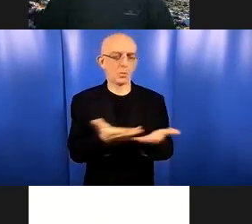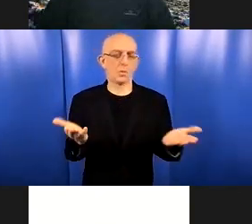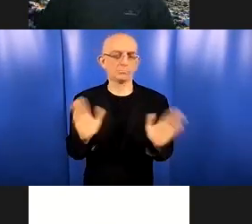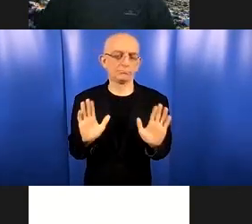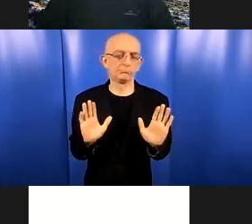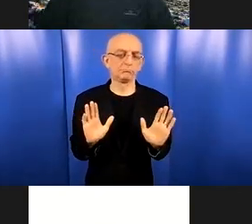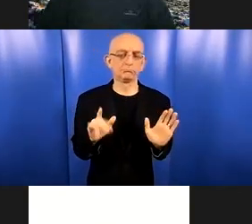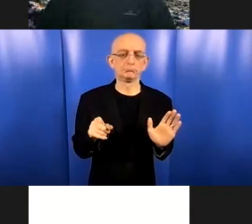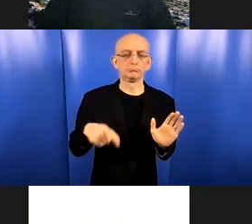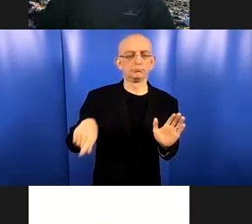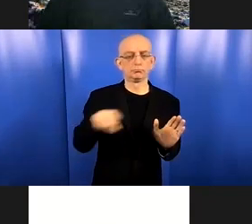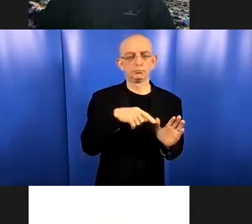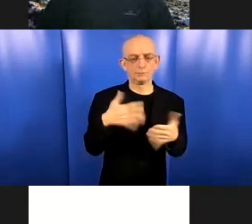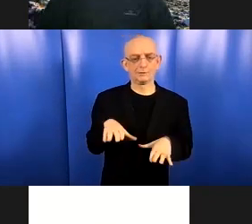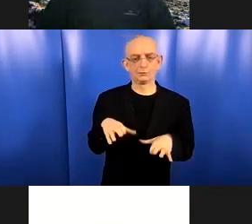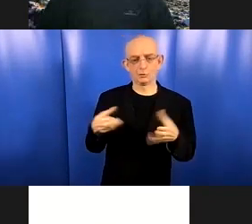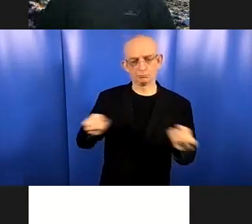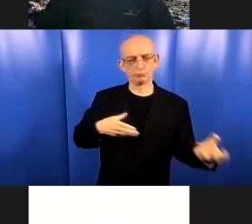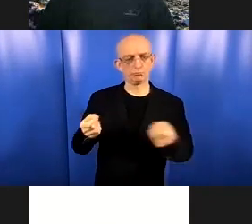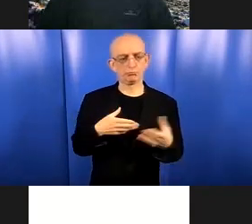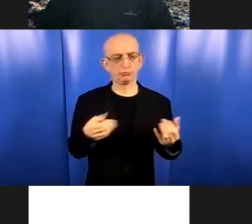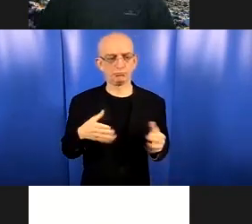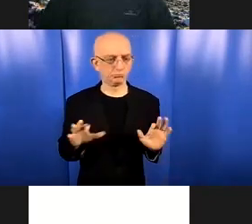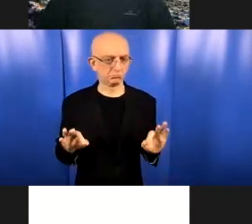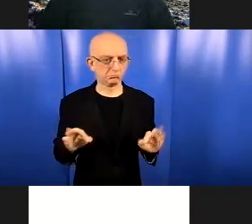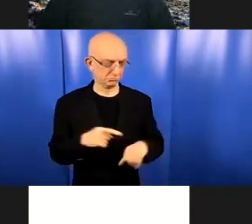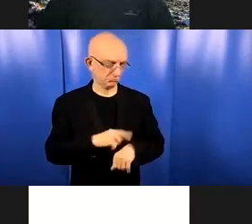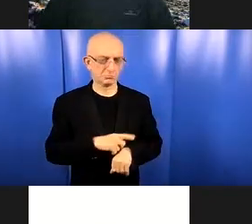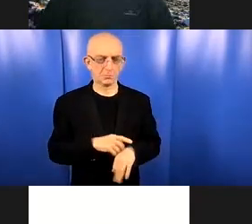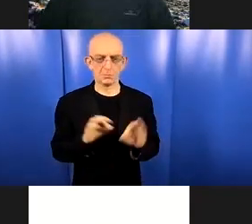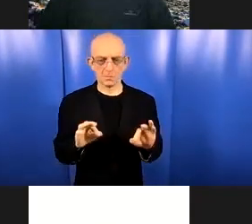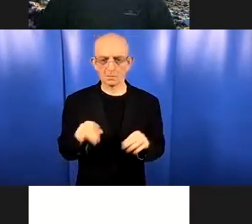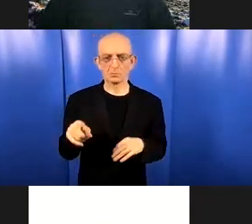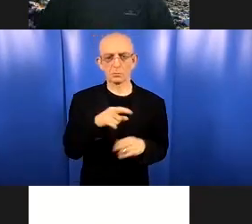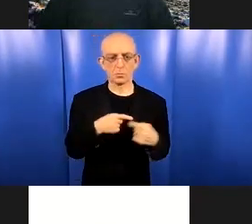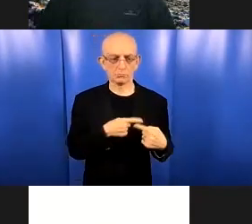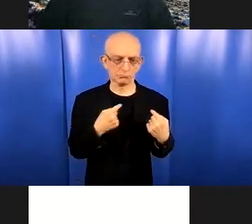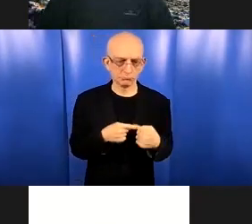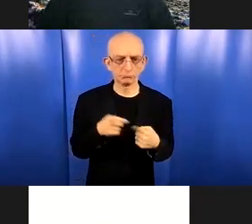and participated in this breakout session.